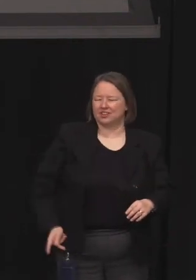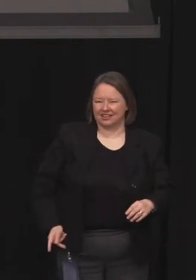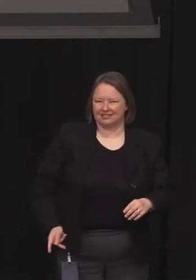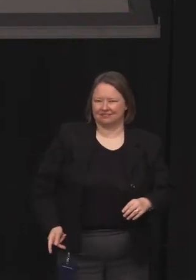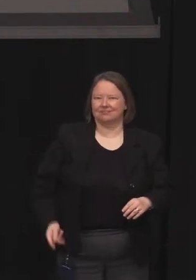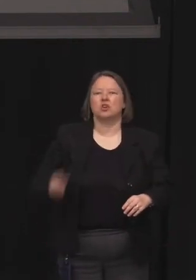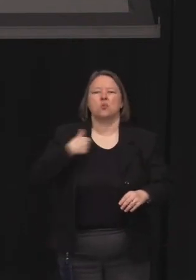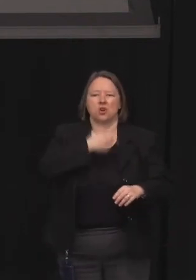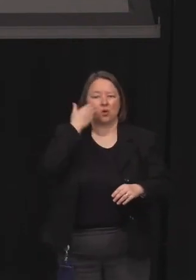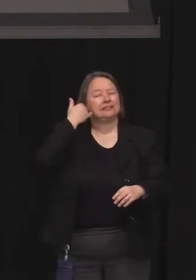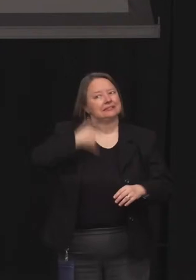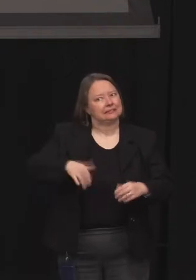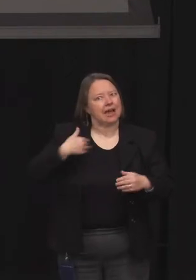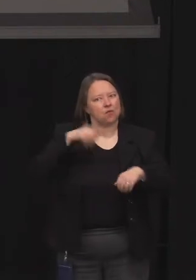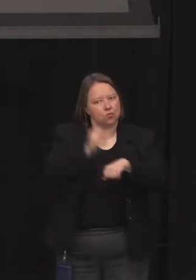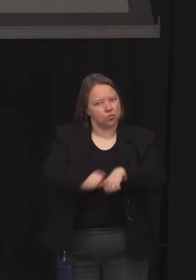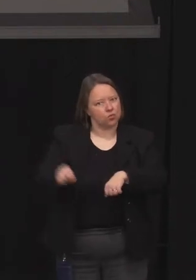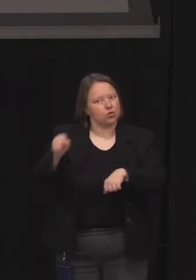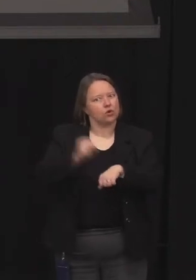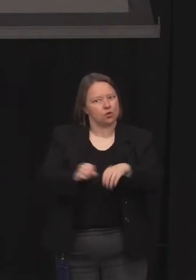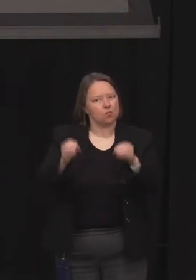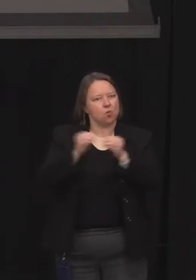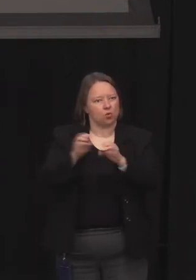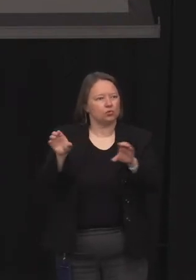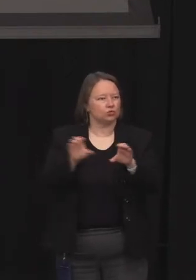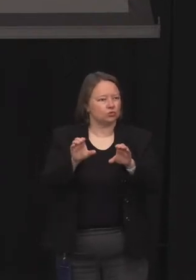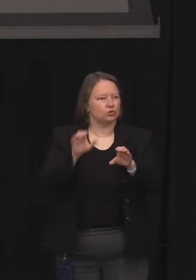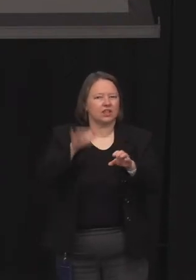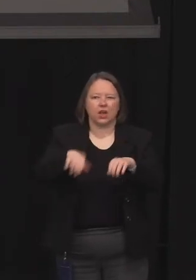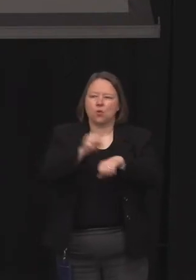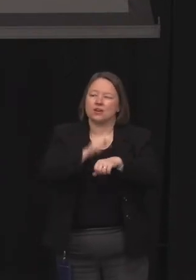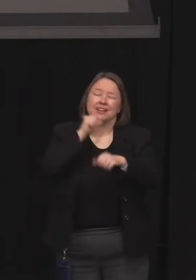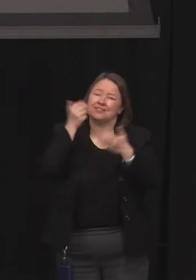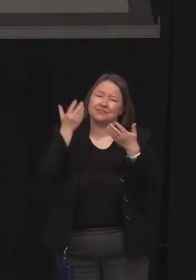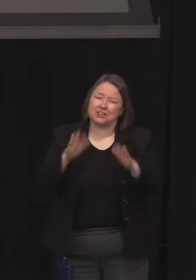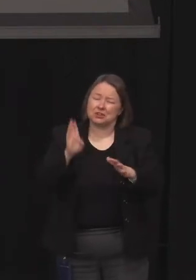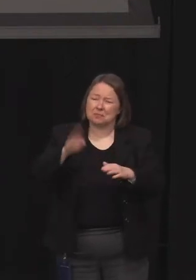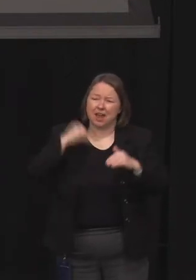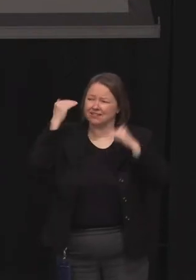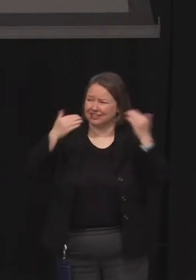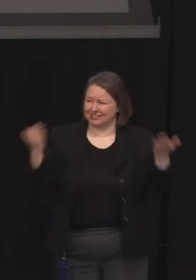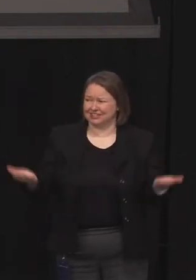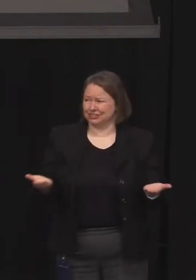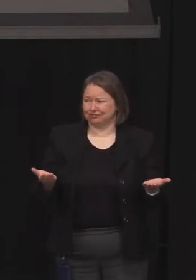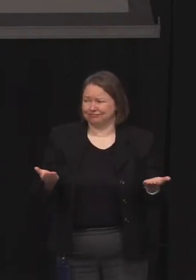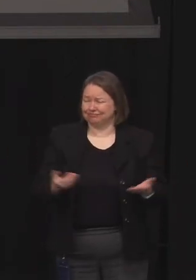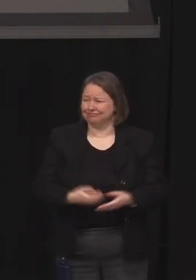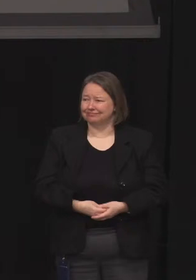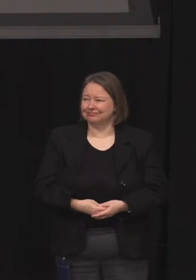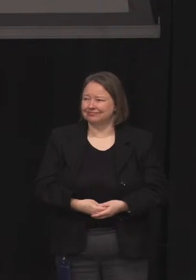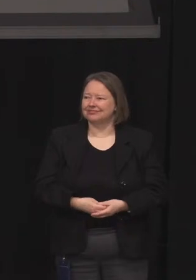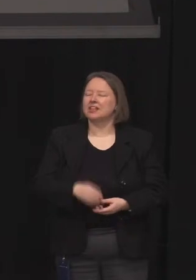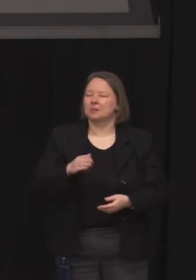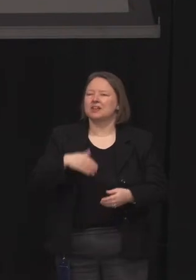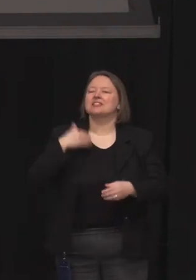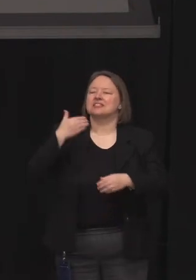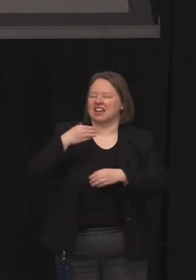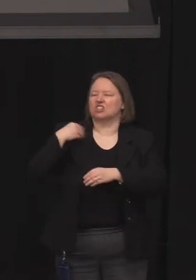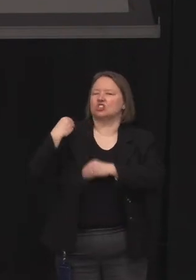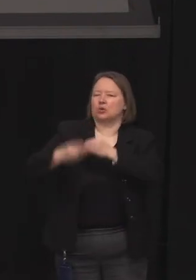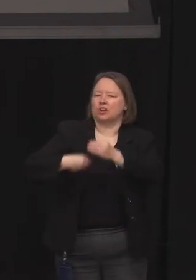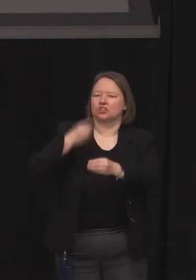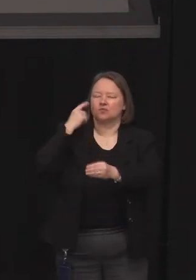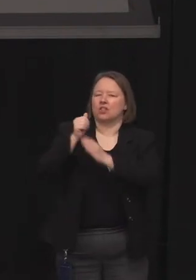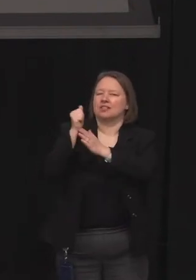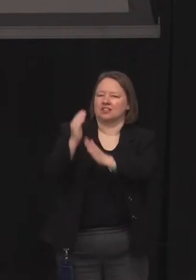know that there's still work to be done in this community, and that work will not be finished by the adults in this room. It will be this next generation of